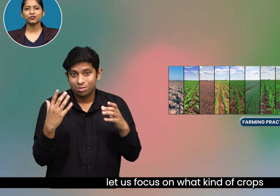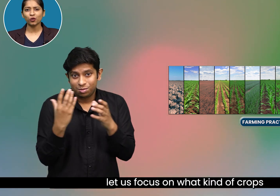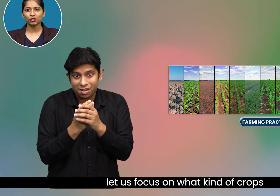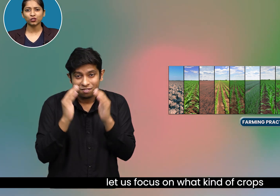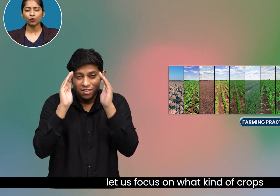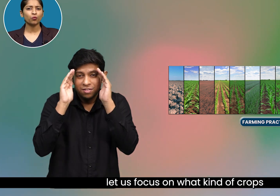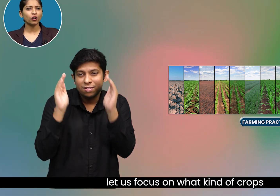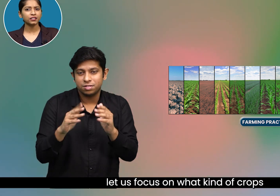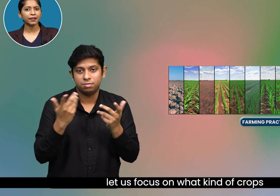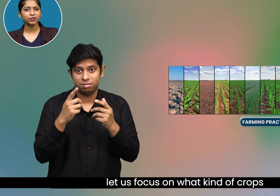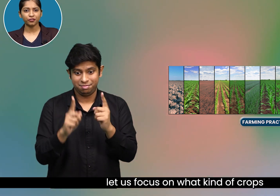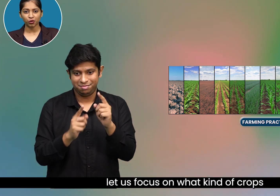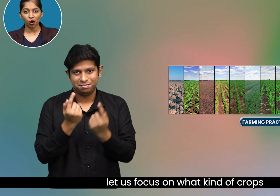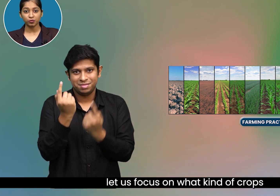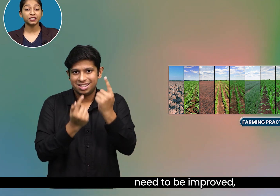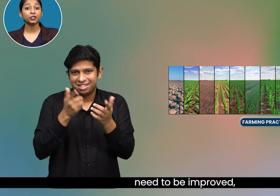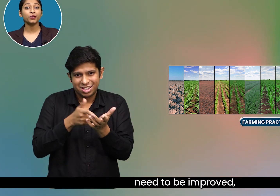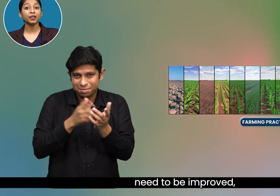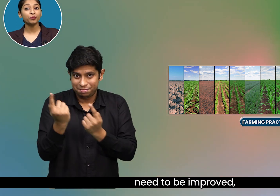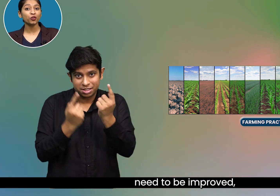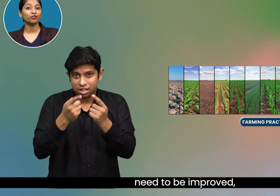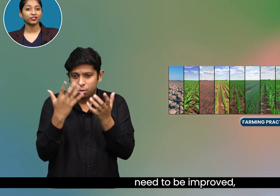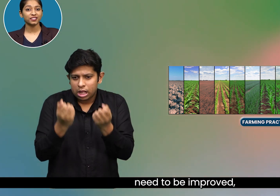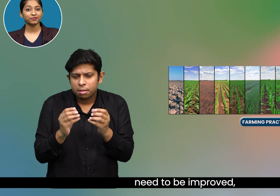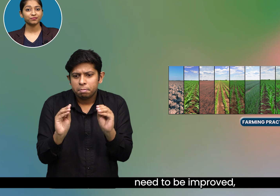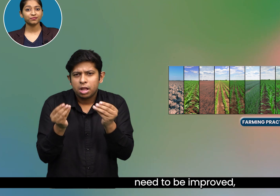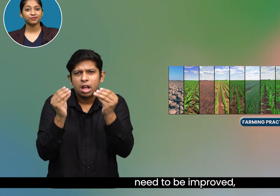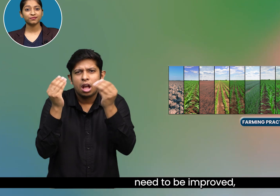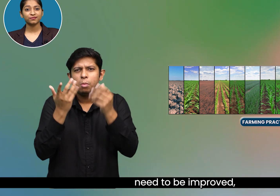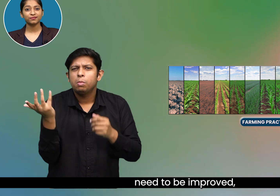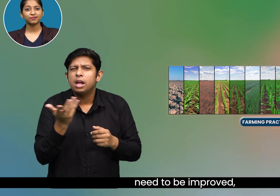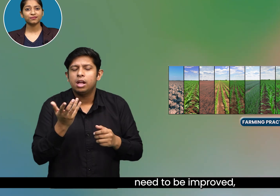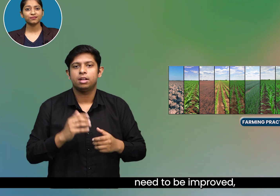let us focus on what kind of crops need to be improved.